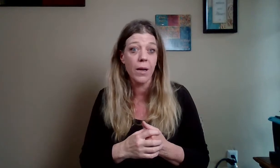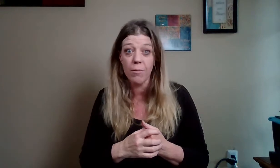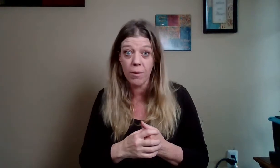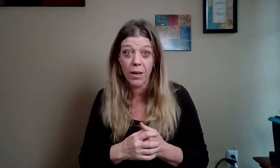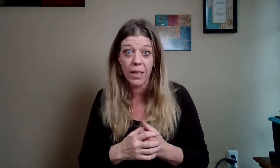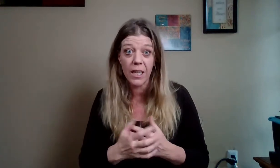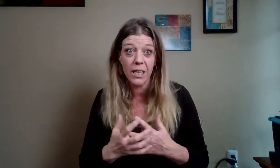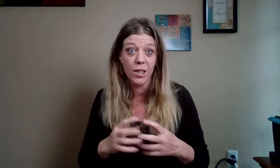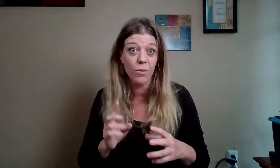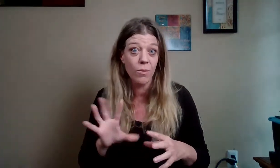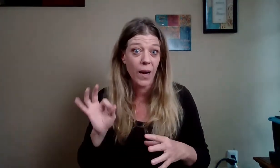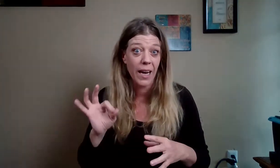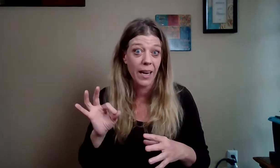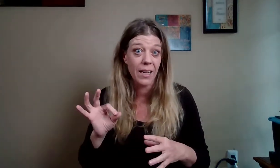very rarely do you find